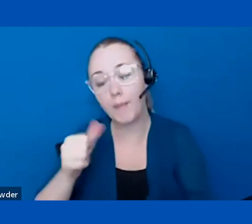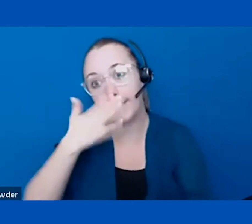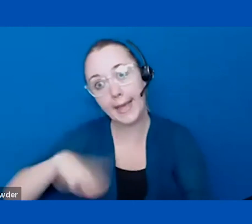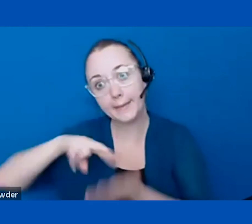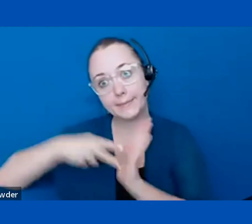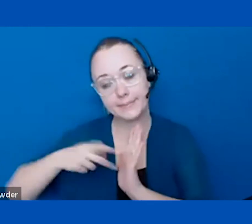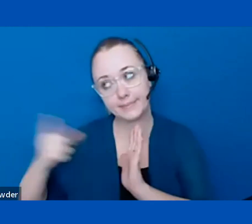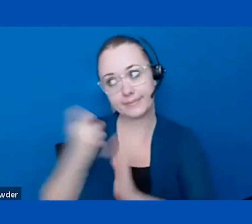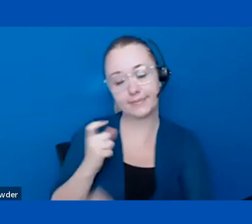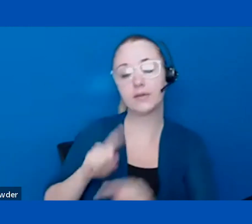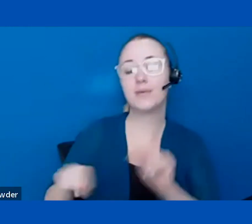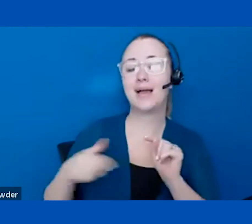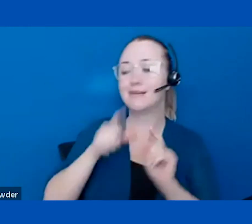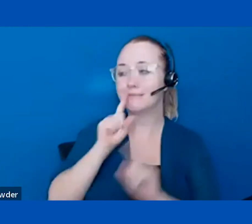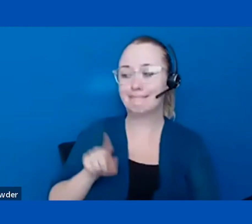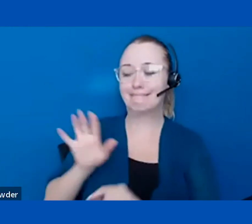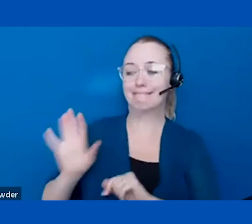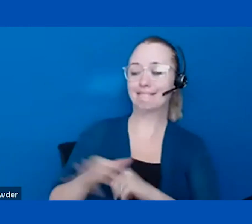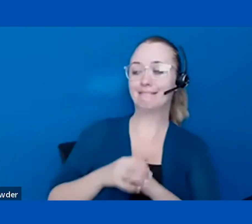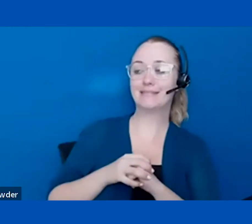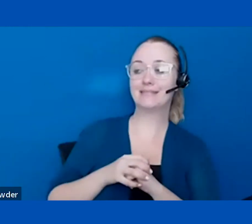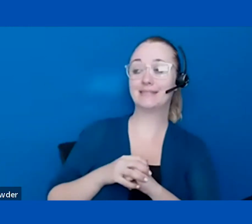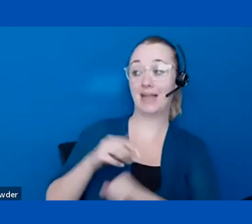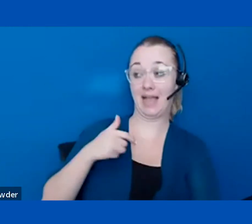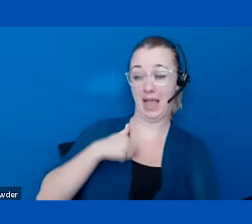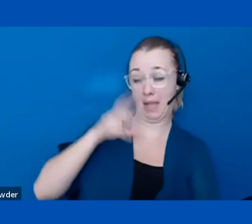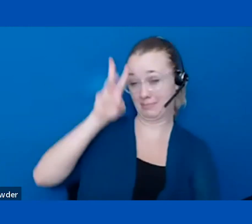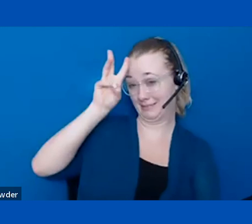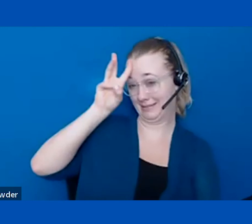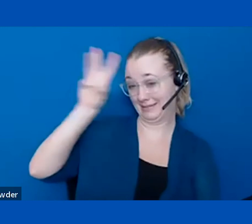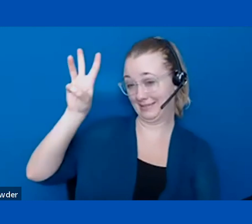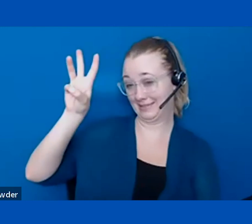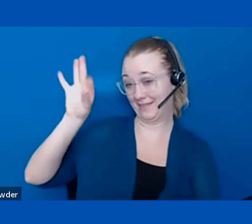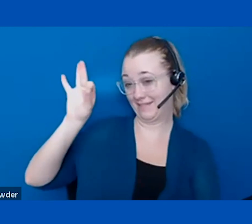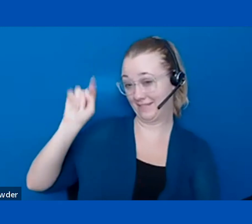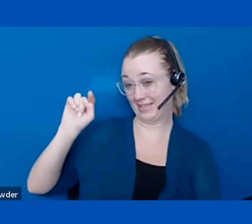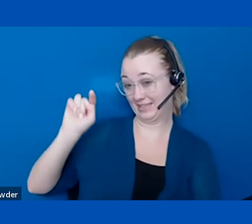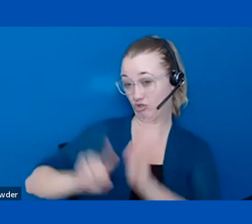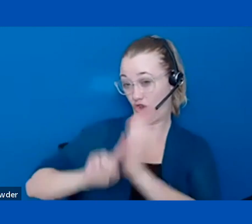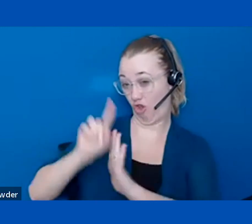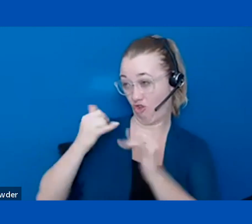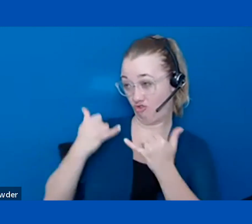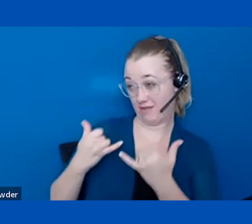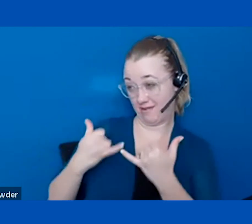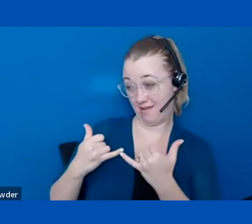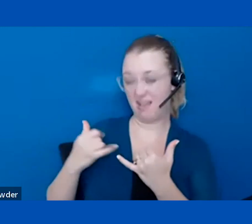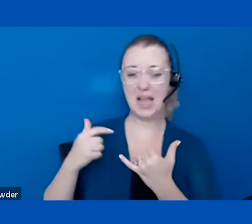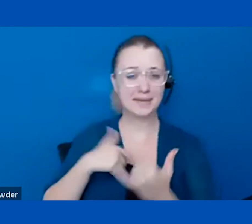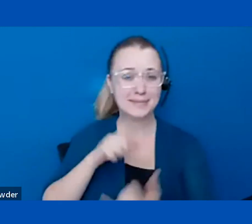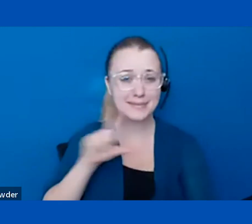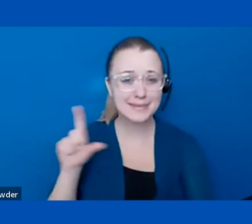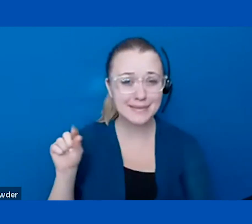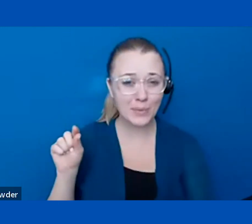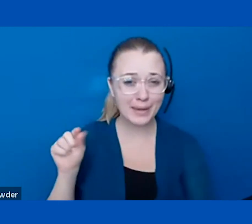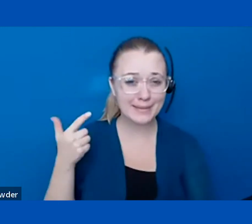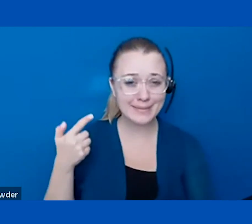but I responded to her by saying, I'm 6 feet tall right now. And I think I was like 20 or 21 at the time, but I was like, I'm 6